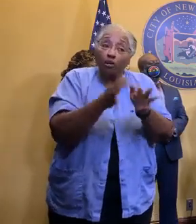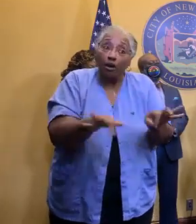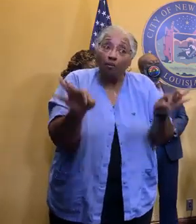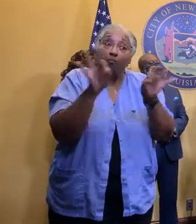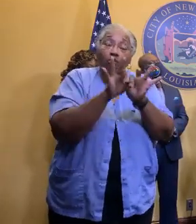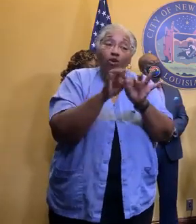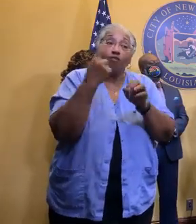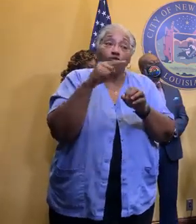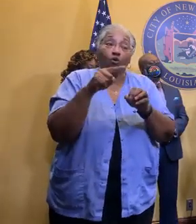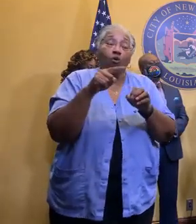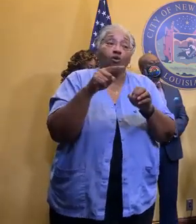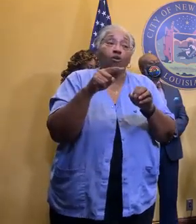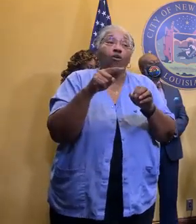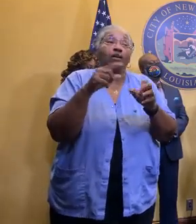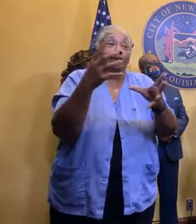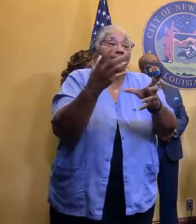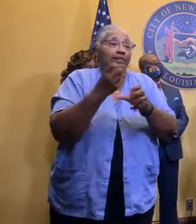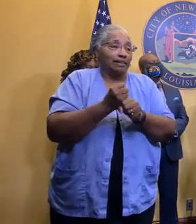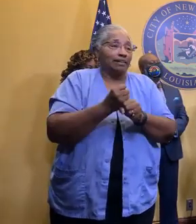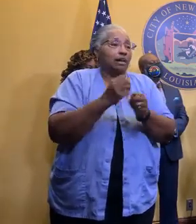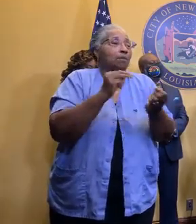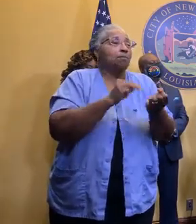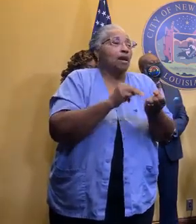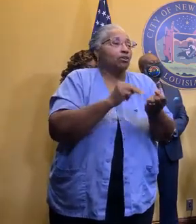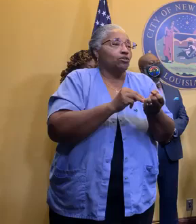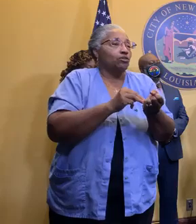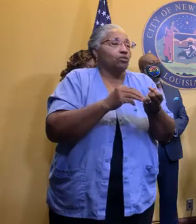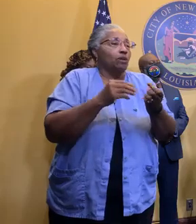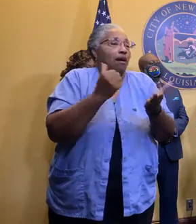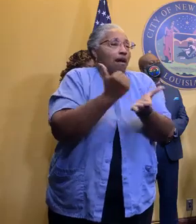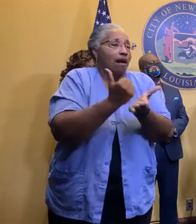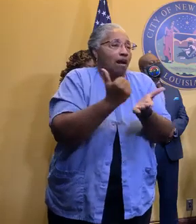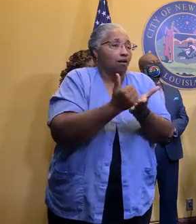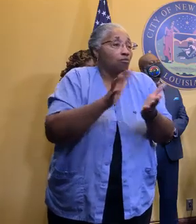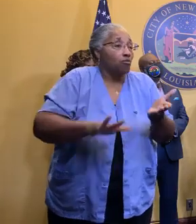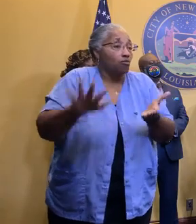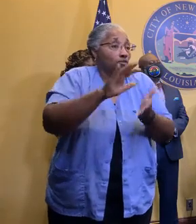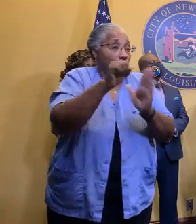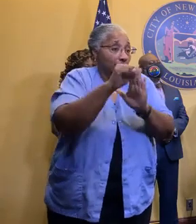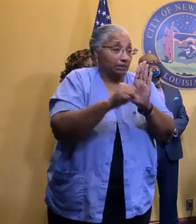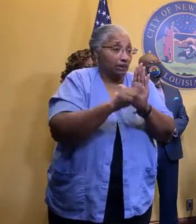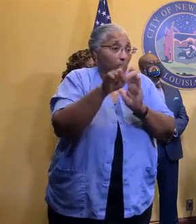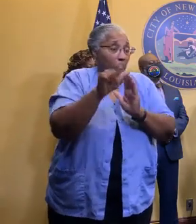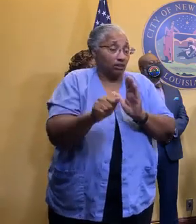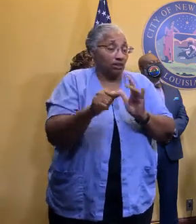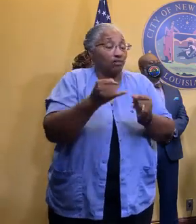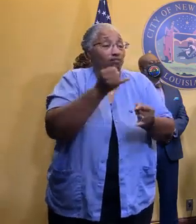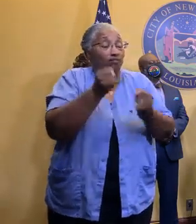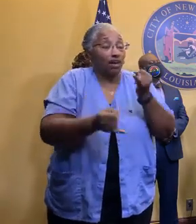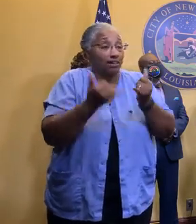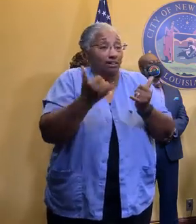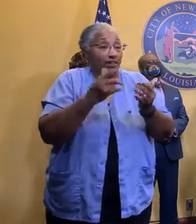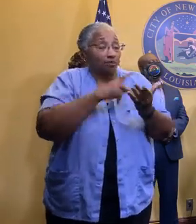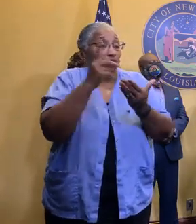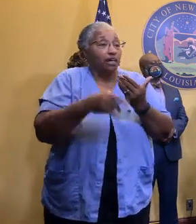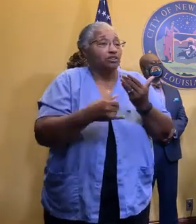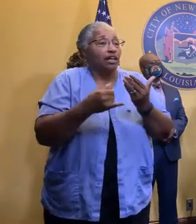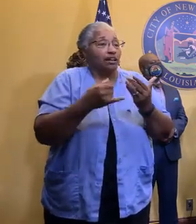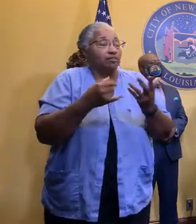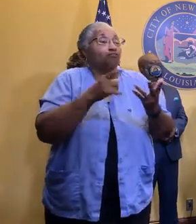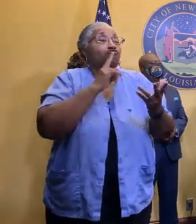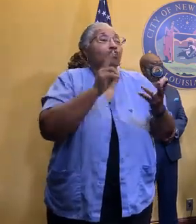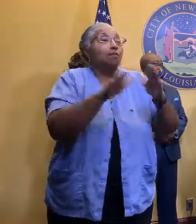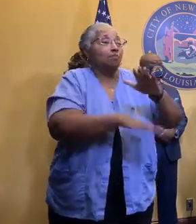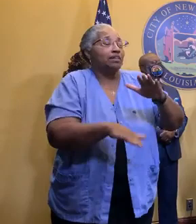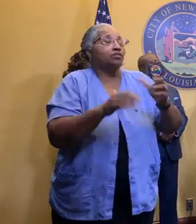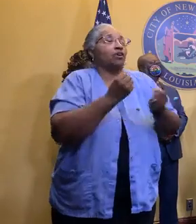enacting medical initiatives throughout the state of Louisiana. Finally, this project is coming from a place of love.